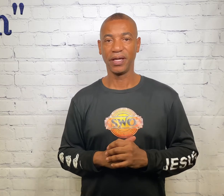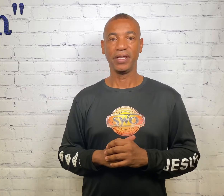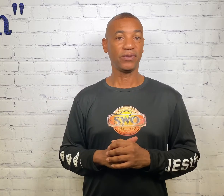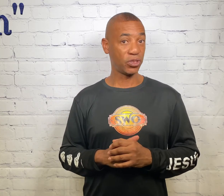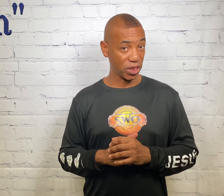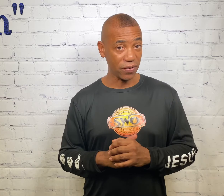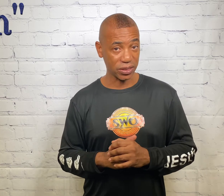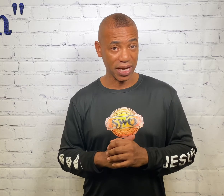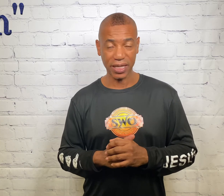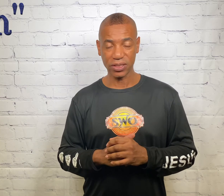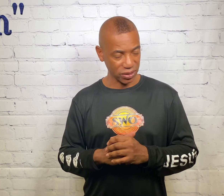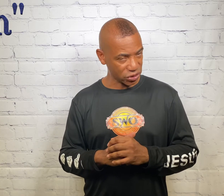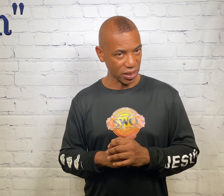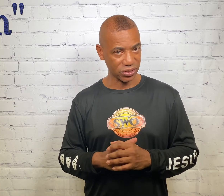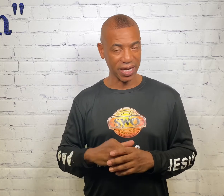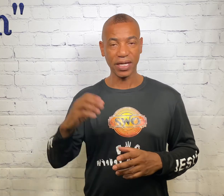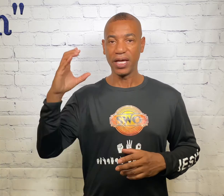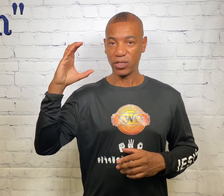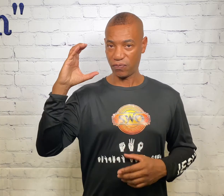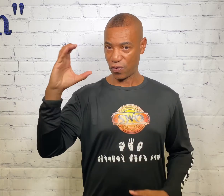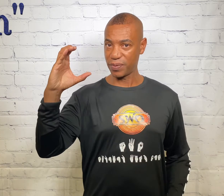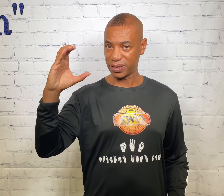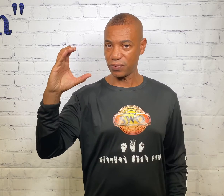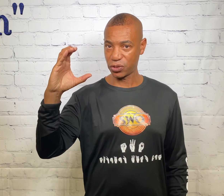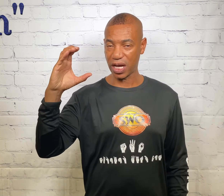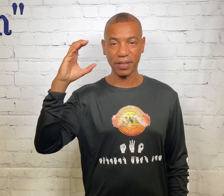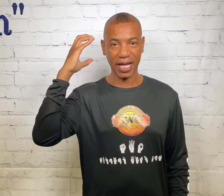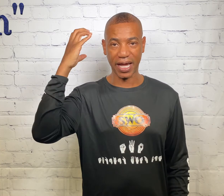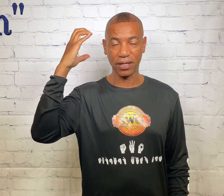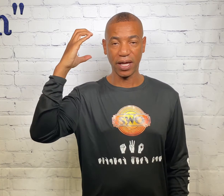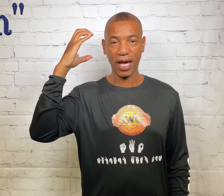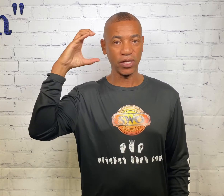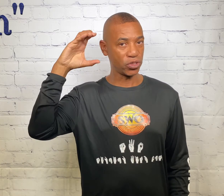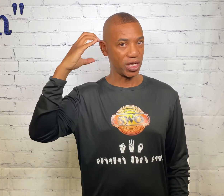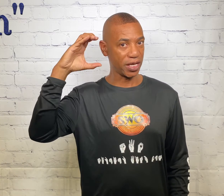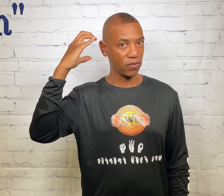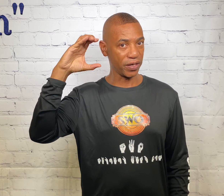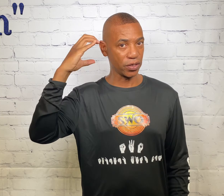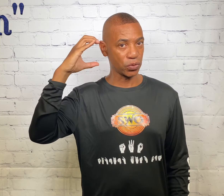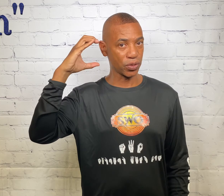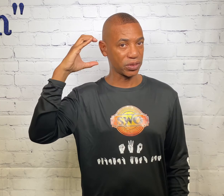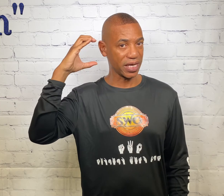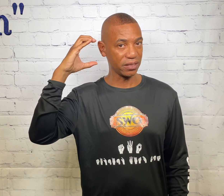Now the generic sign in this initialized sign, you form a C with your dominant hand and you shake it over here towards the side of the